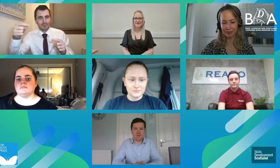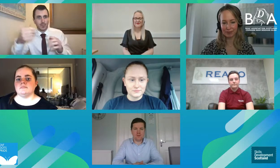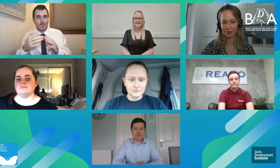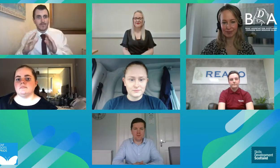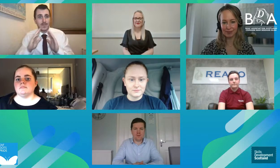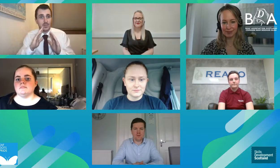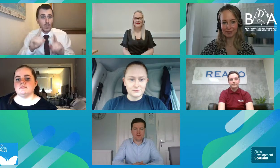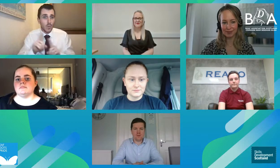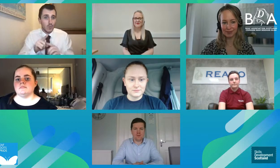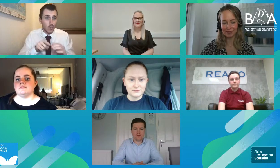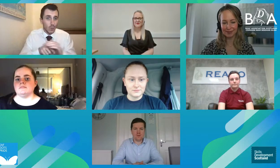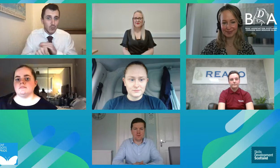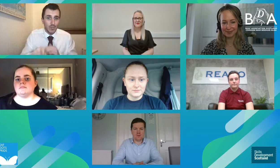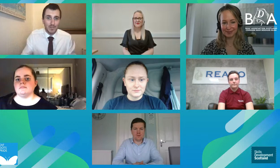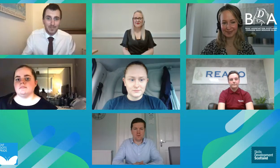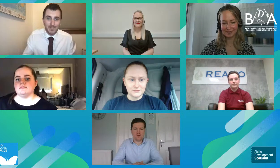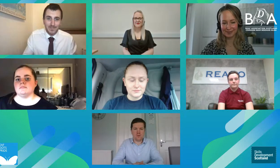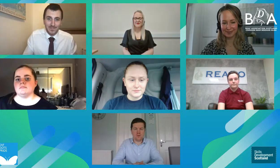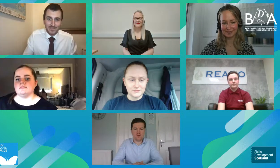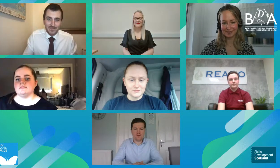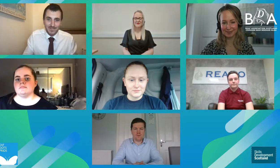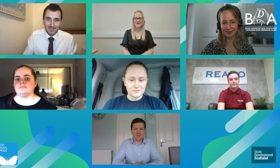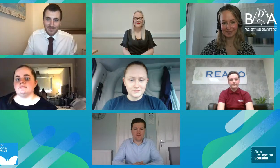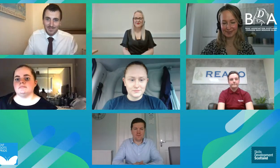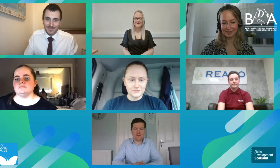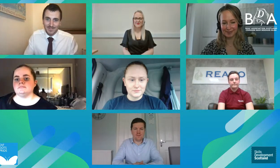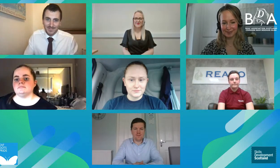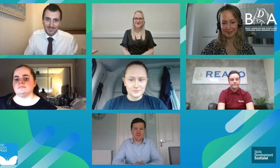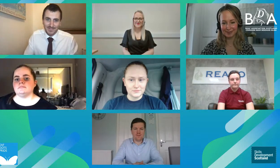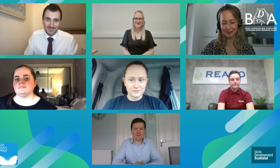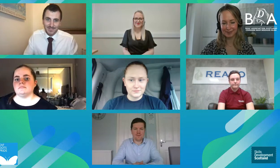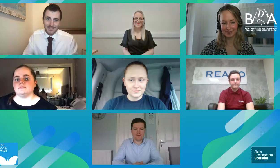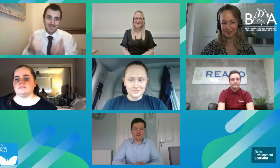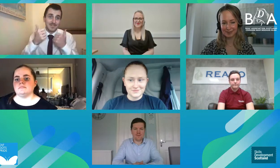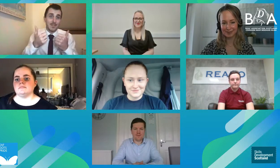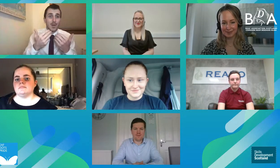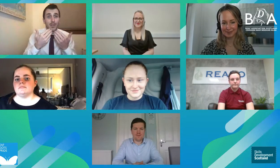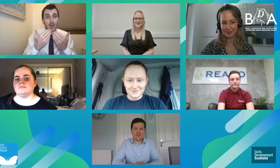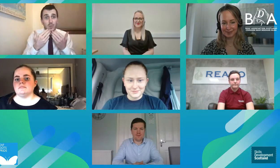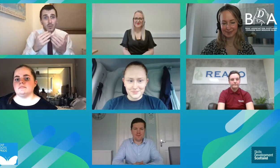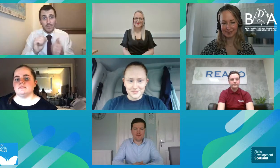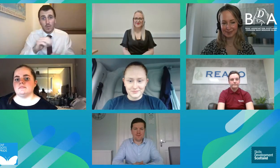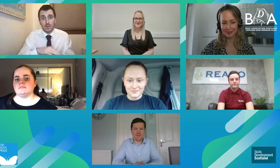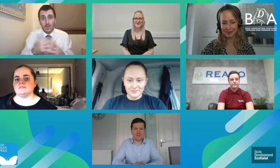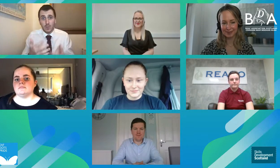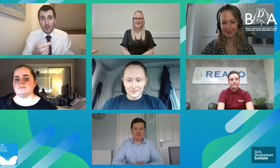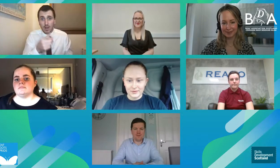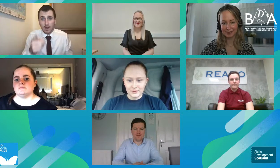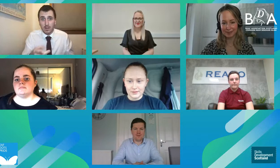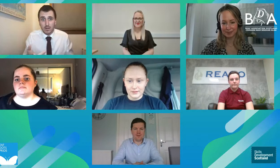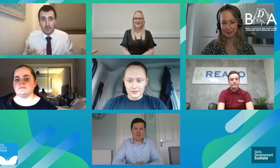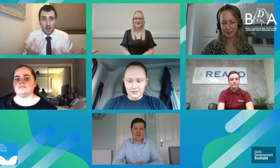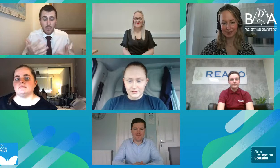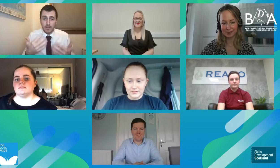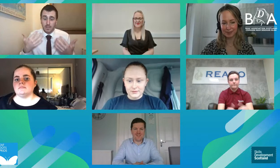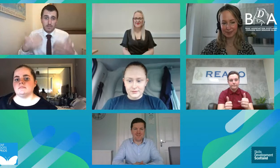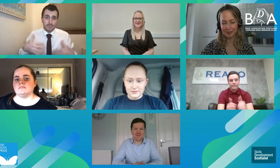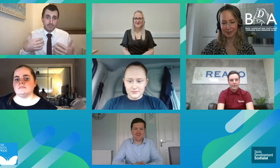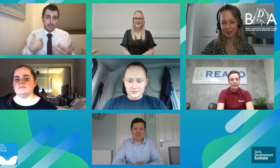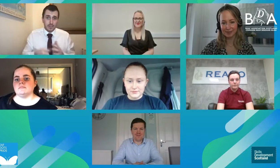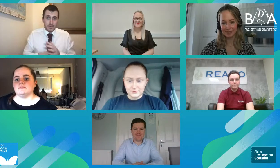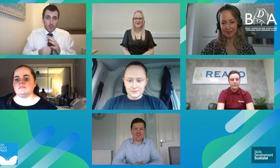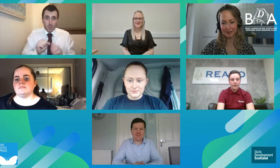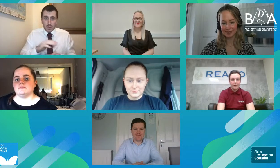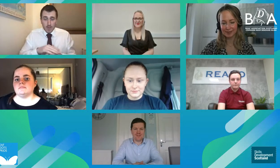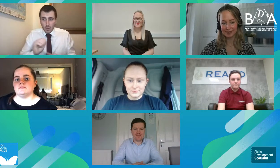We're still getting comments coming in, and please continue to add your comments and questions. So all that remains for me to